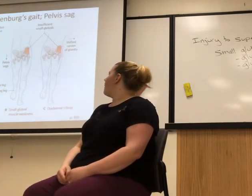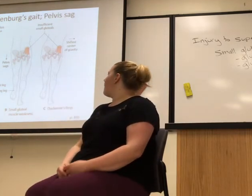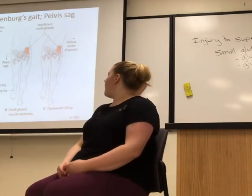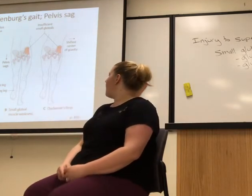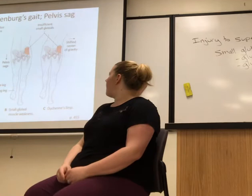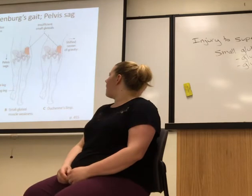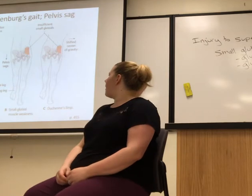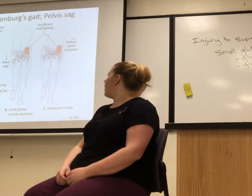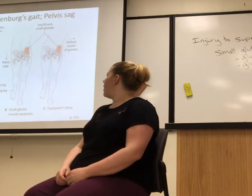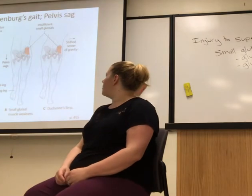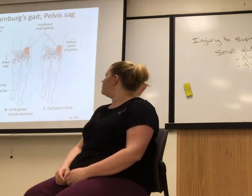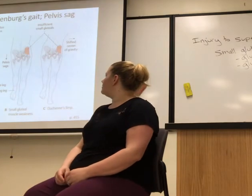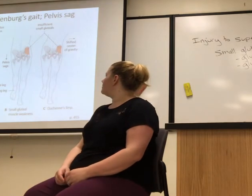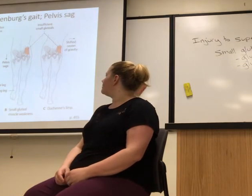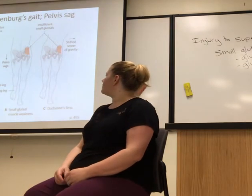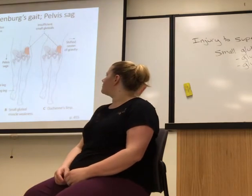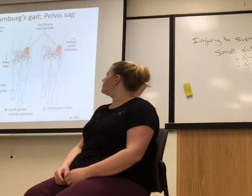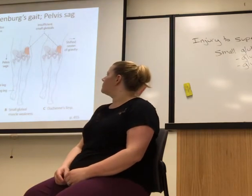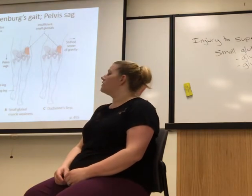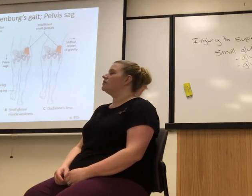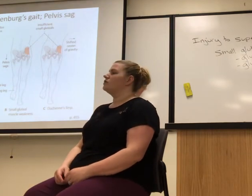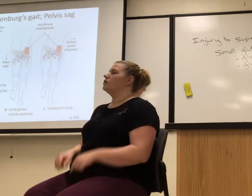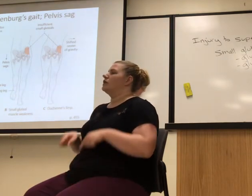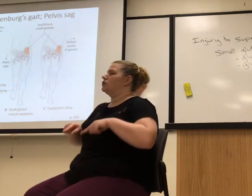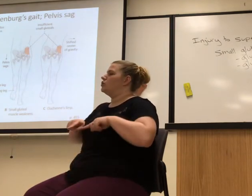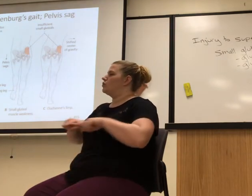During what's called the swing phase of your gait.